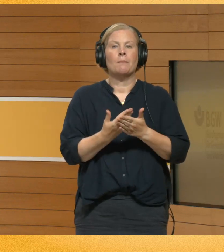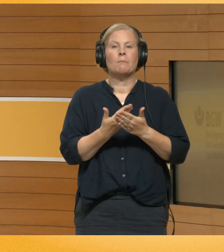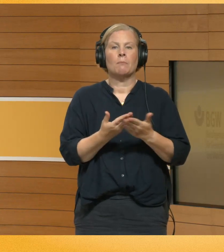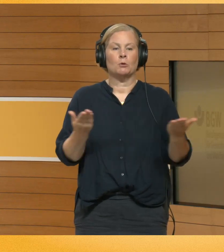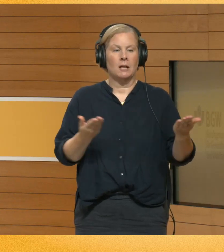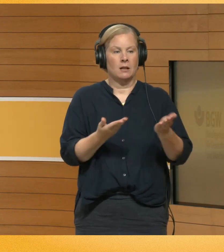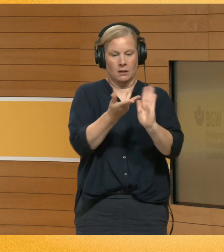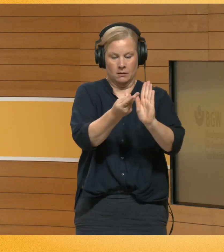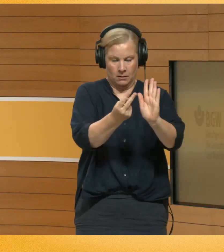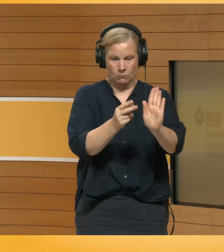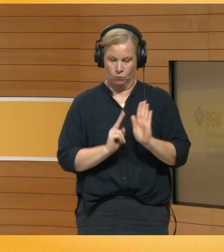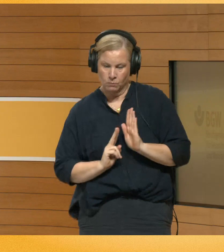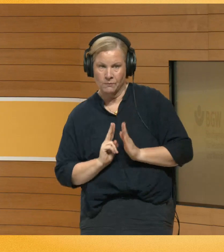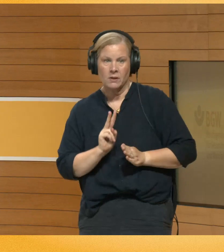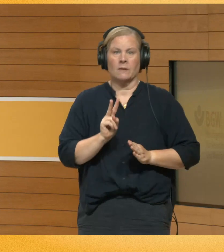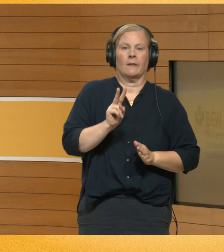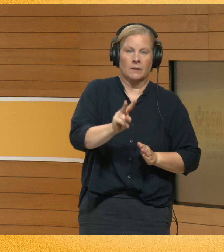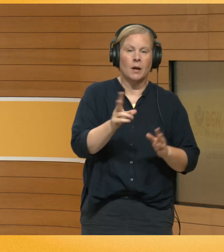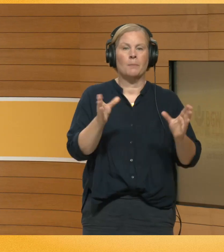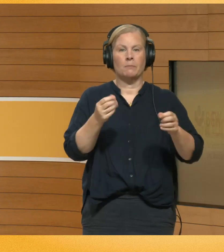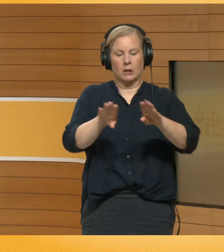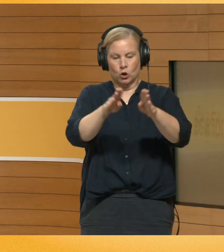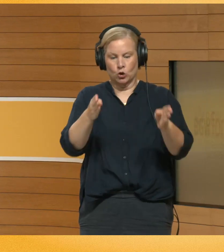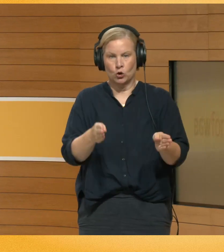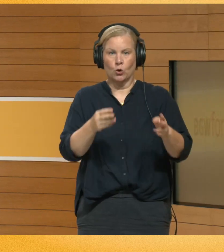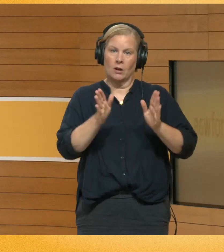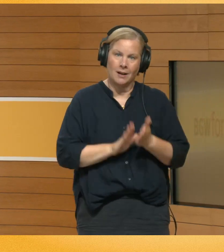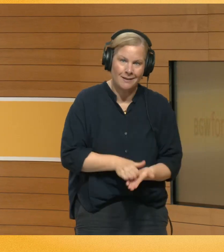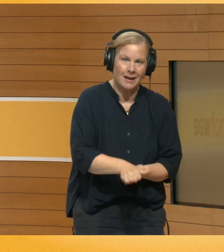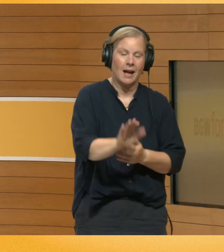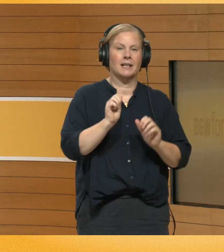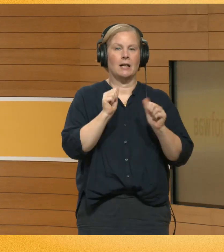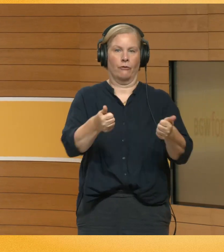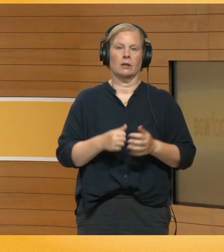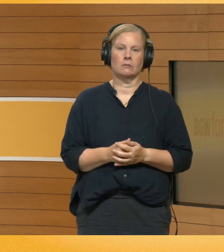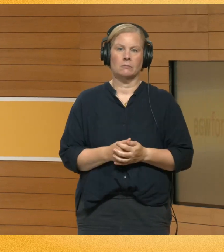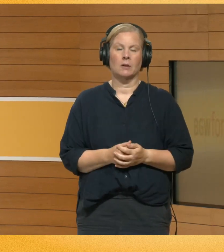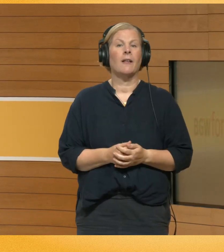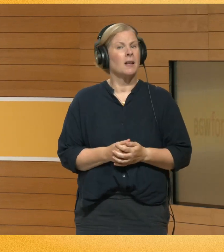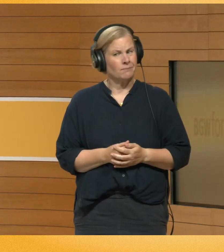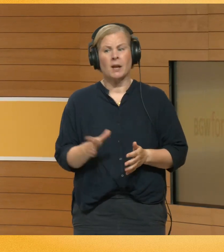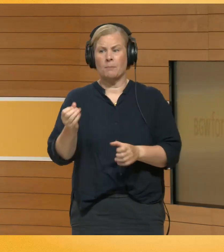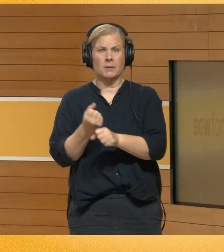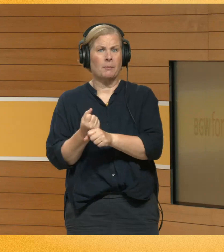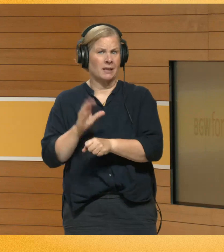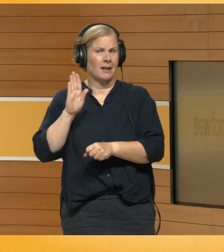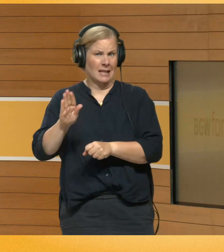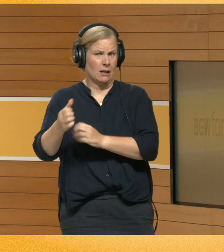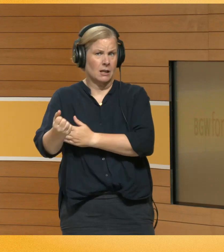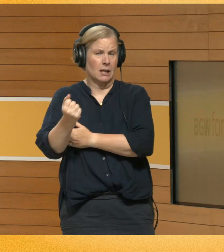just like shifting up with a gliding aid can help. You